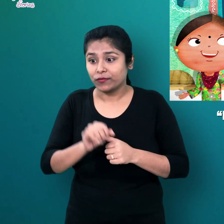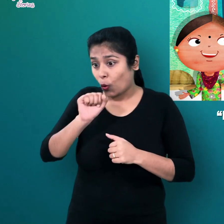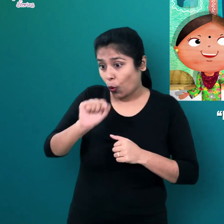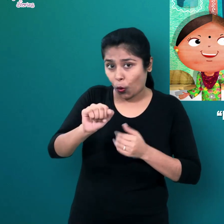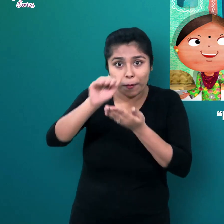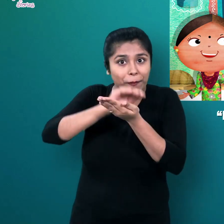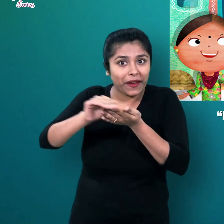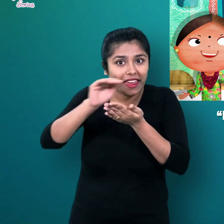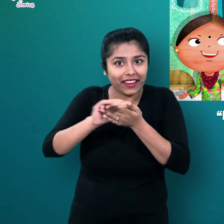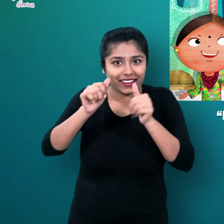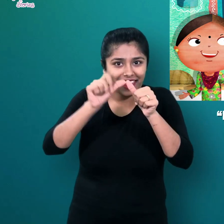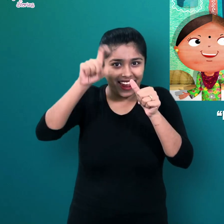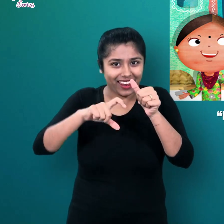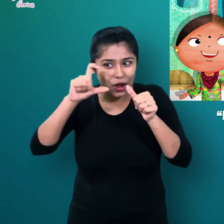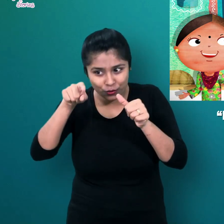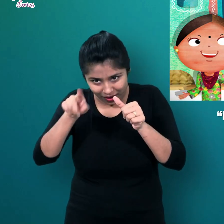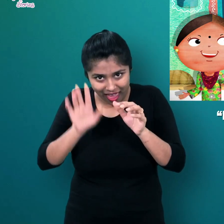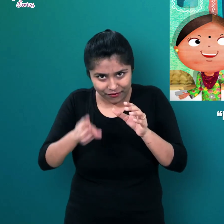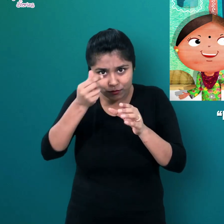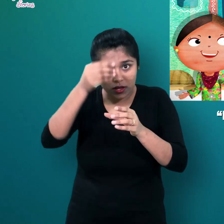"Like how much money you have in your bank account?